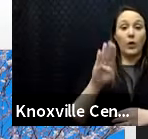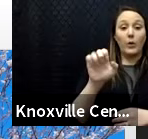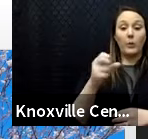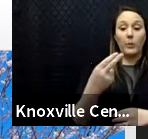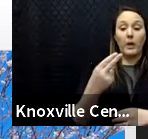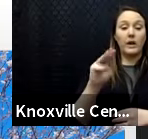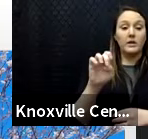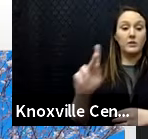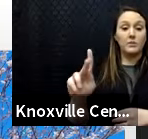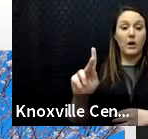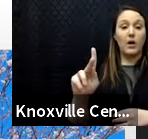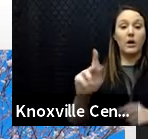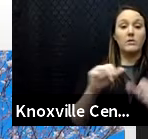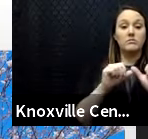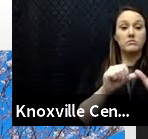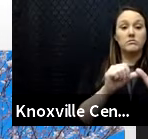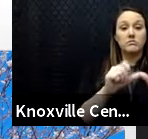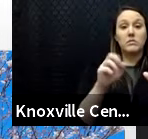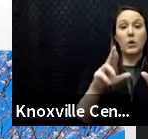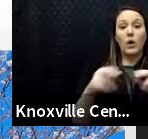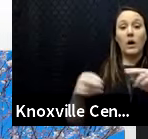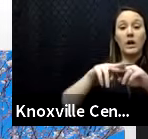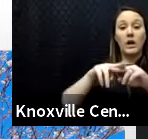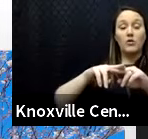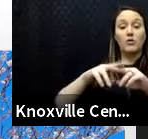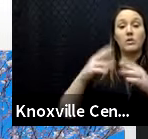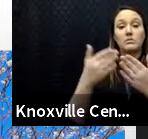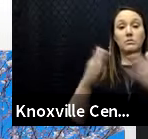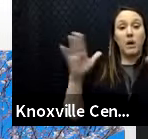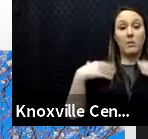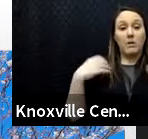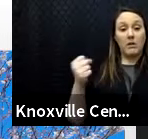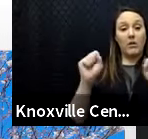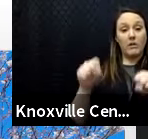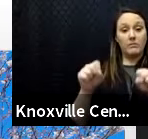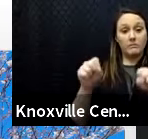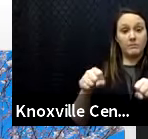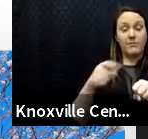sustained or increased public health capacity. This chart shows the